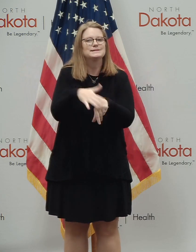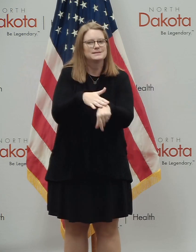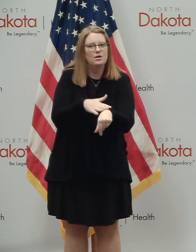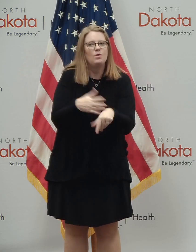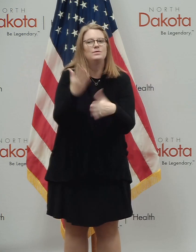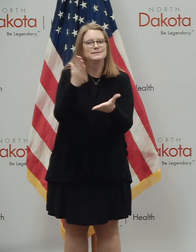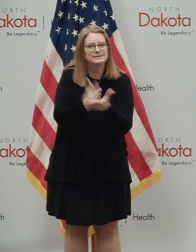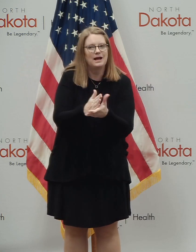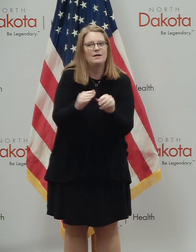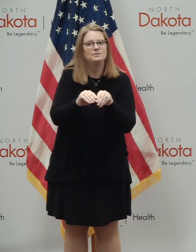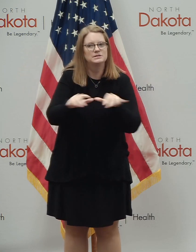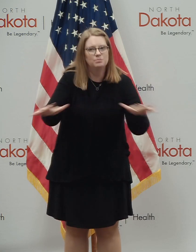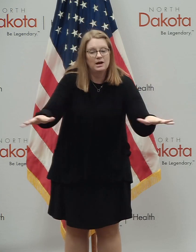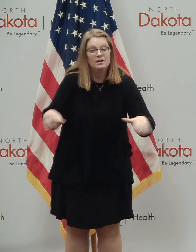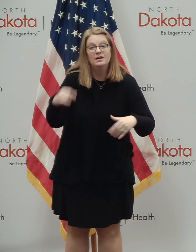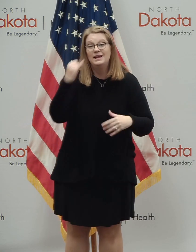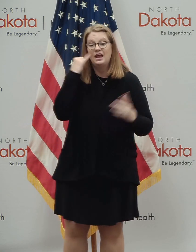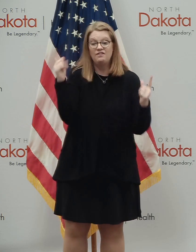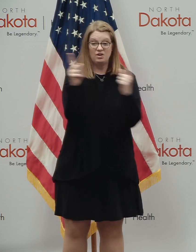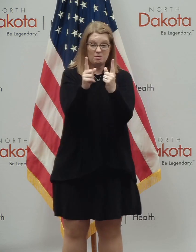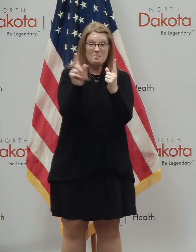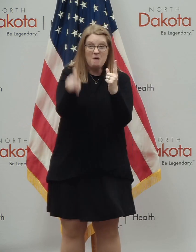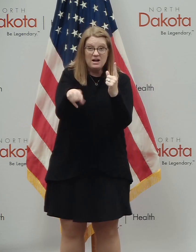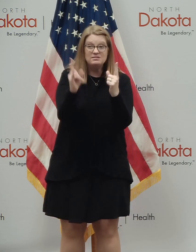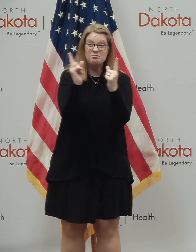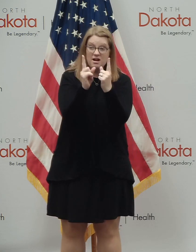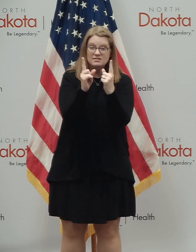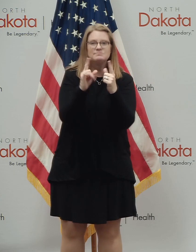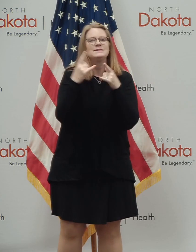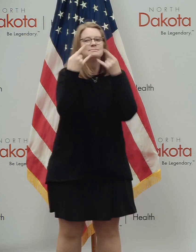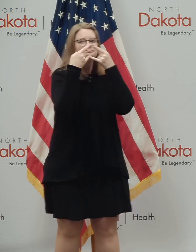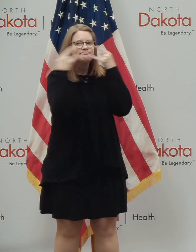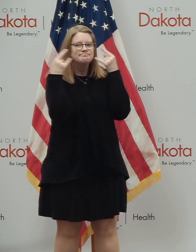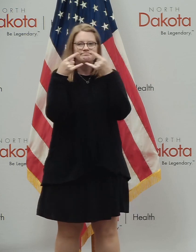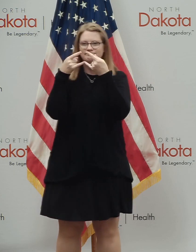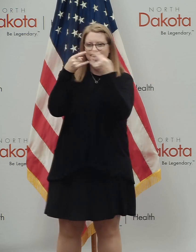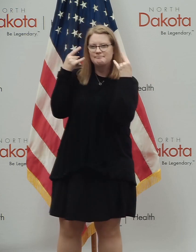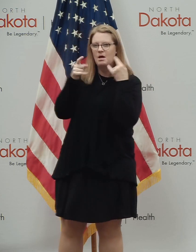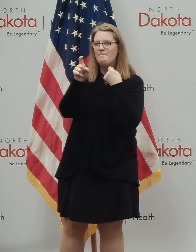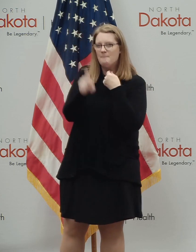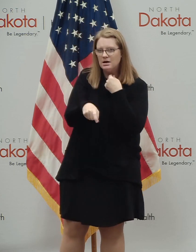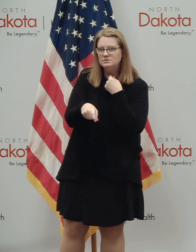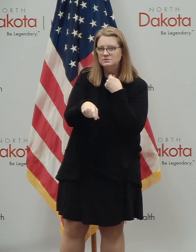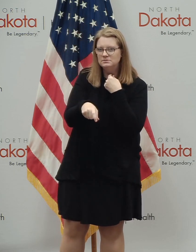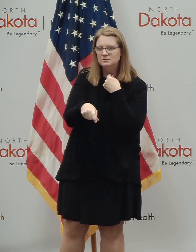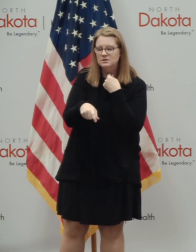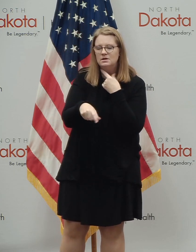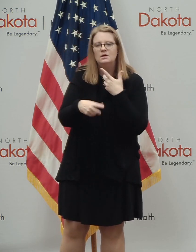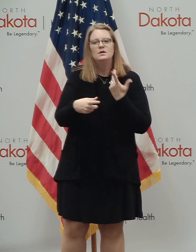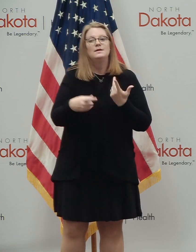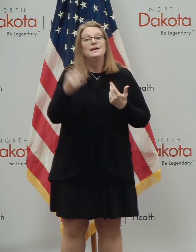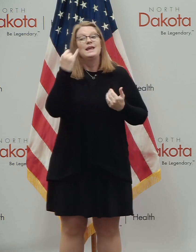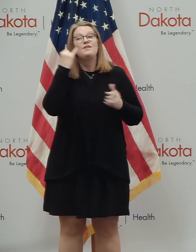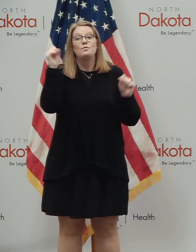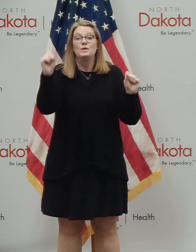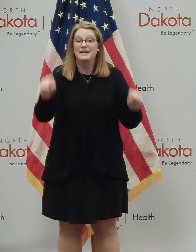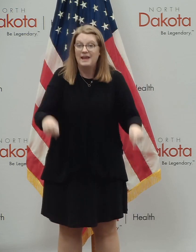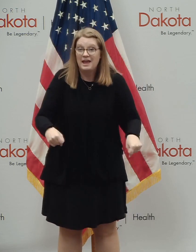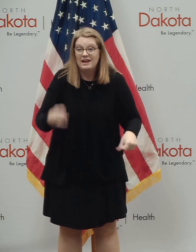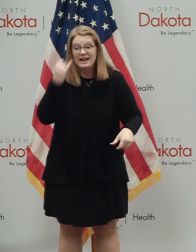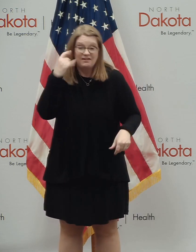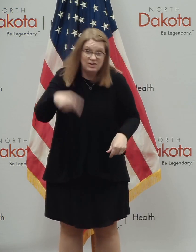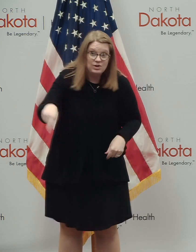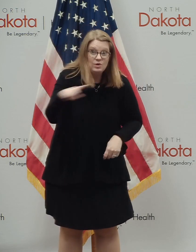When you can't distance, if you can wear a mask, you can stop and slow the spread. And if all of us were able to do this, be